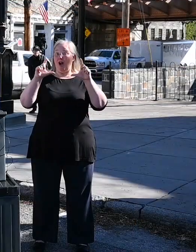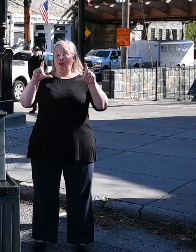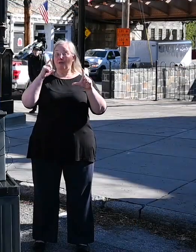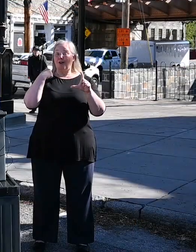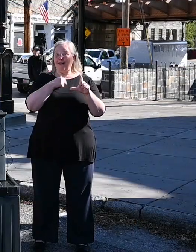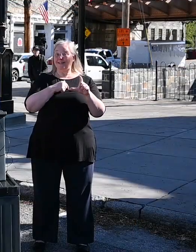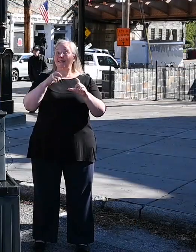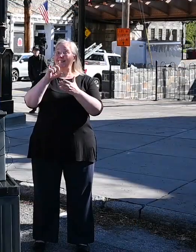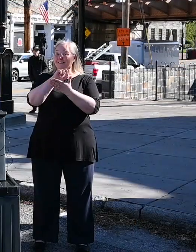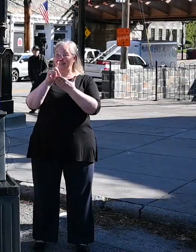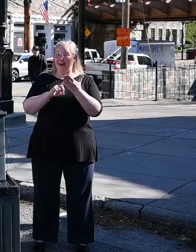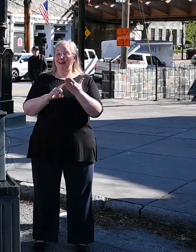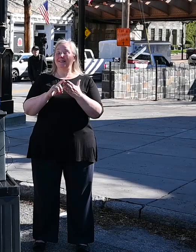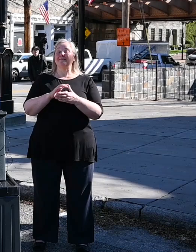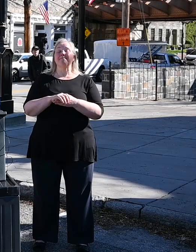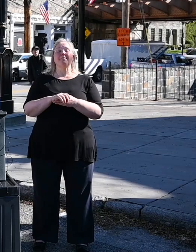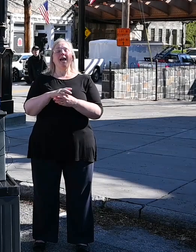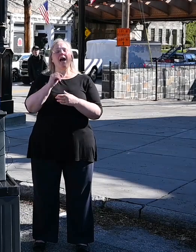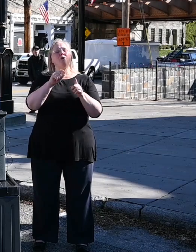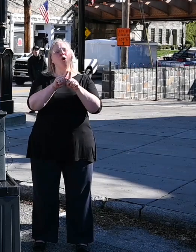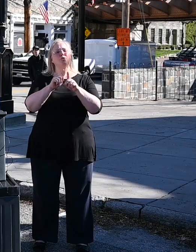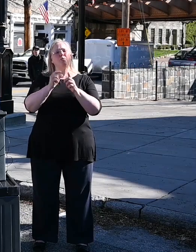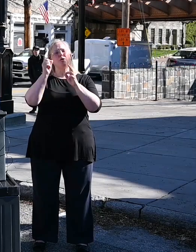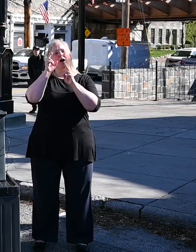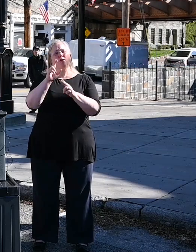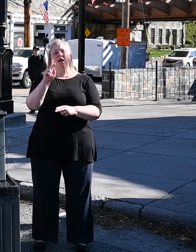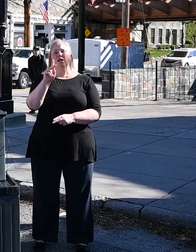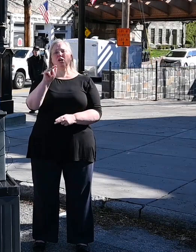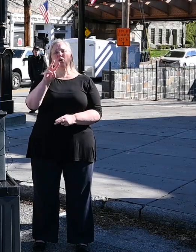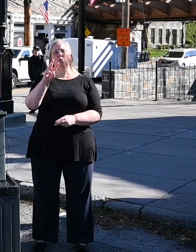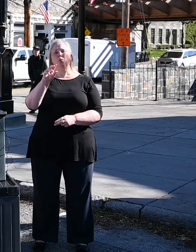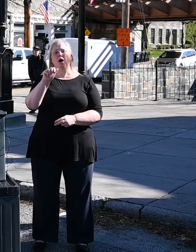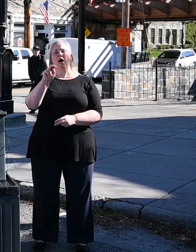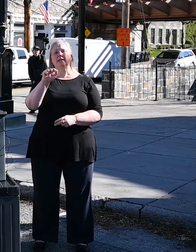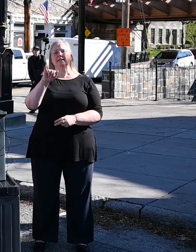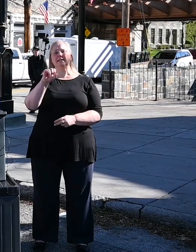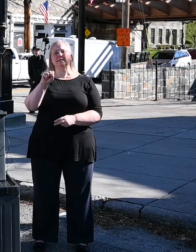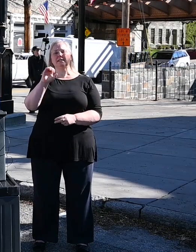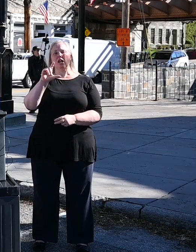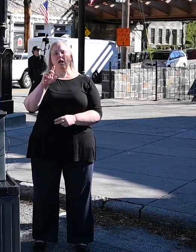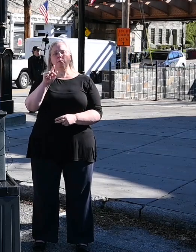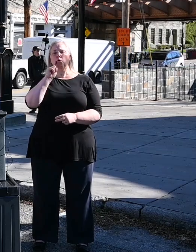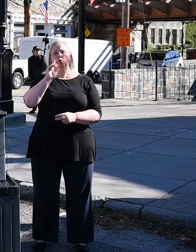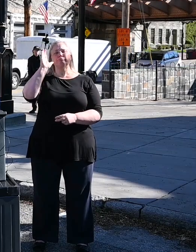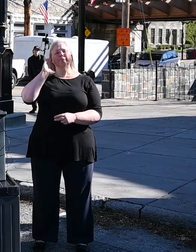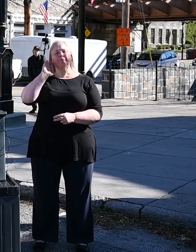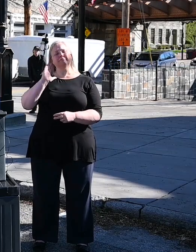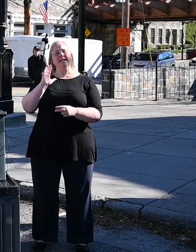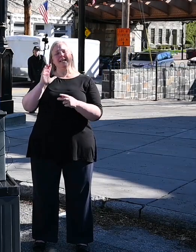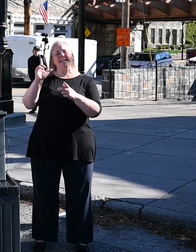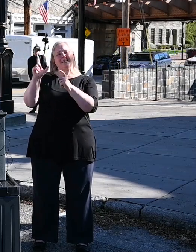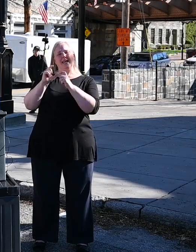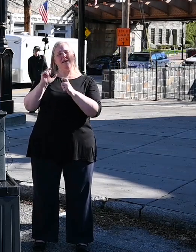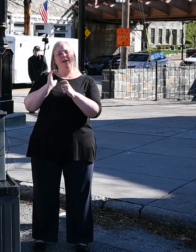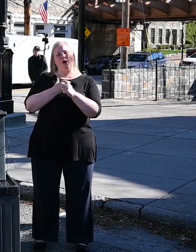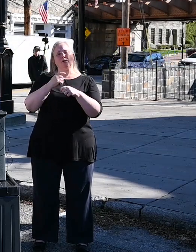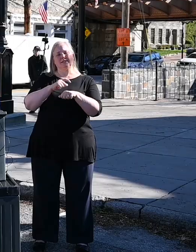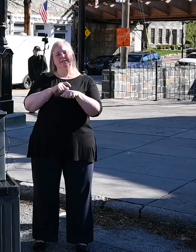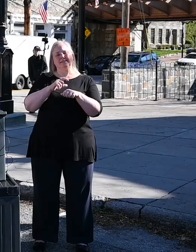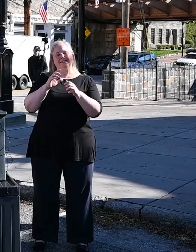it. And we also want to honor the Kiwanis Club, who originally gifted our town with this clock back in